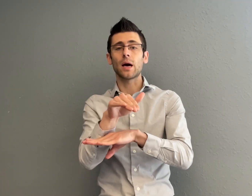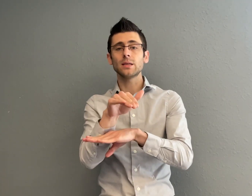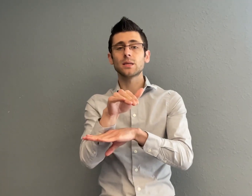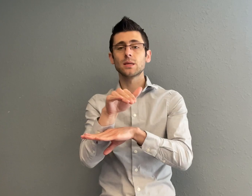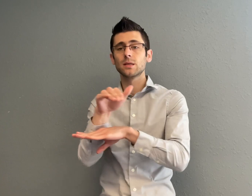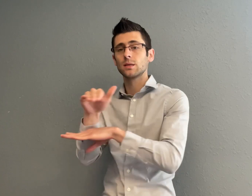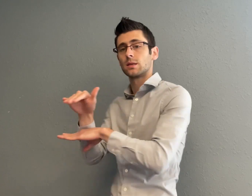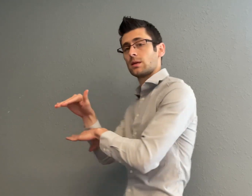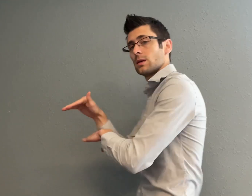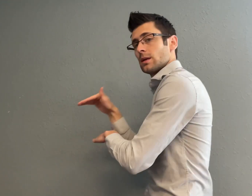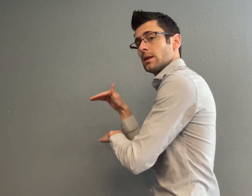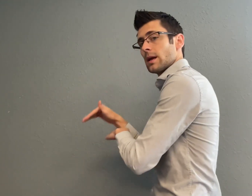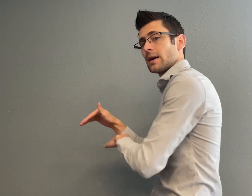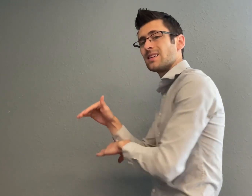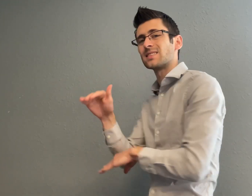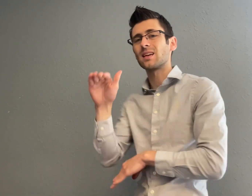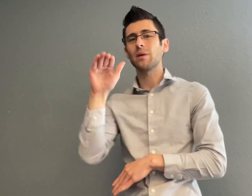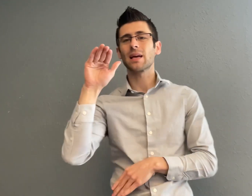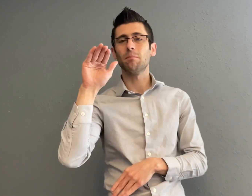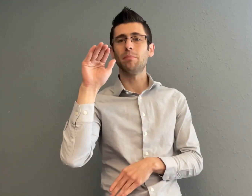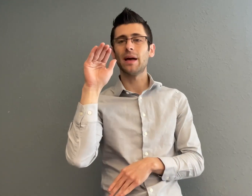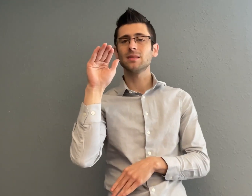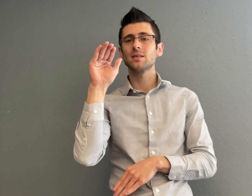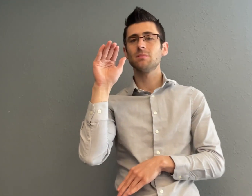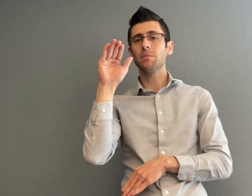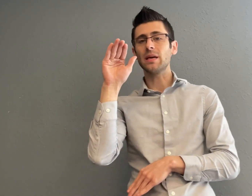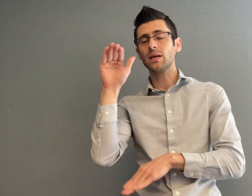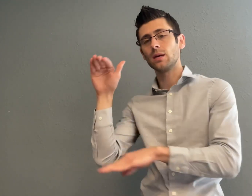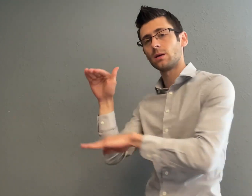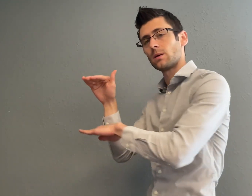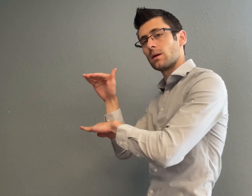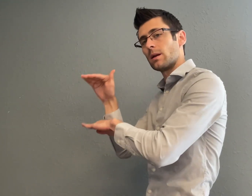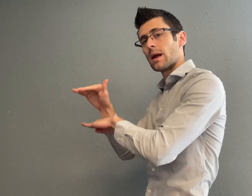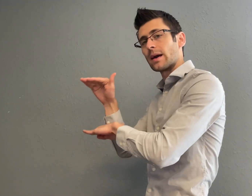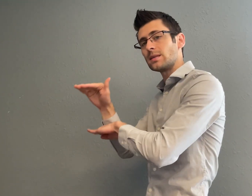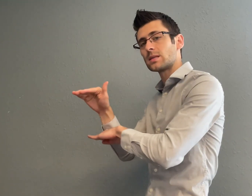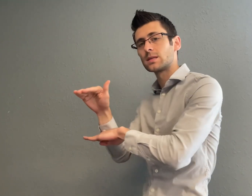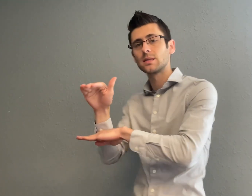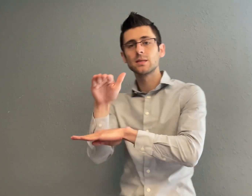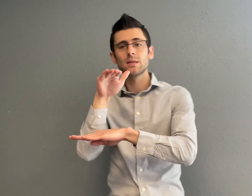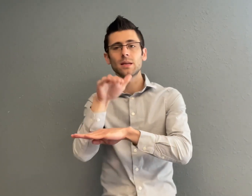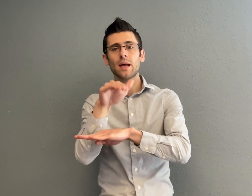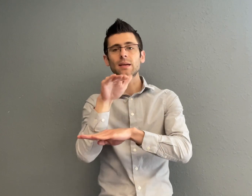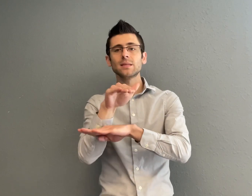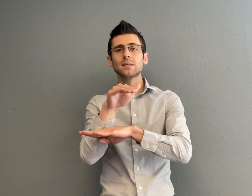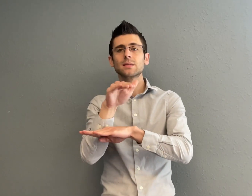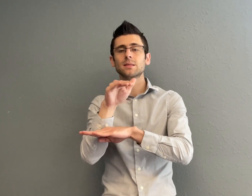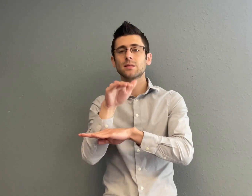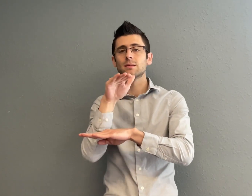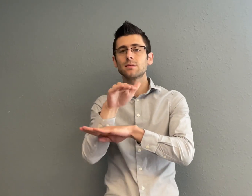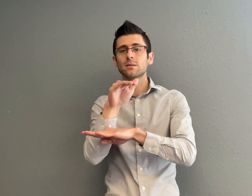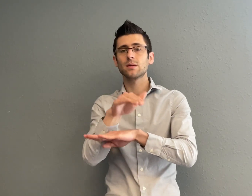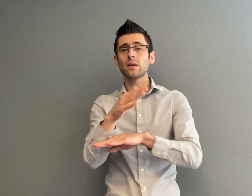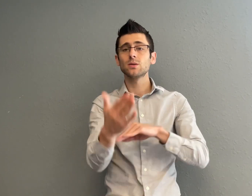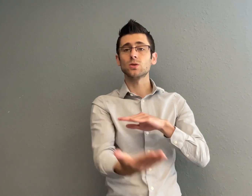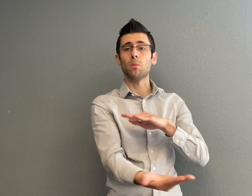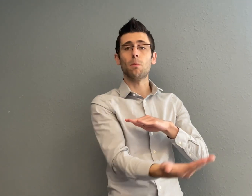night. Night is going to be like a bent B. Night, night. Okay, so